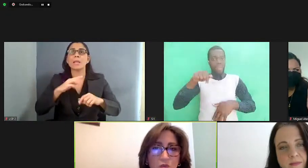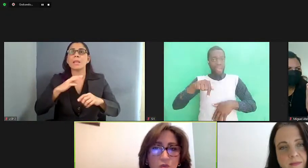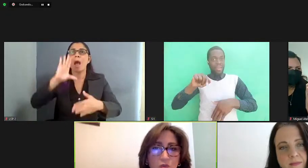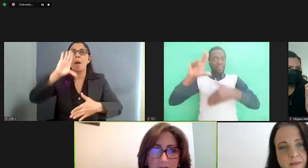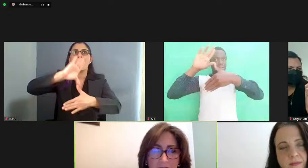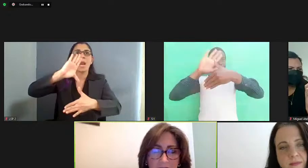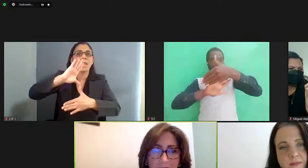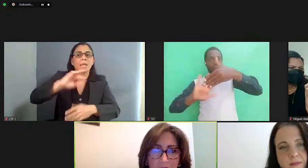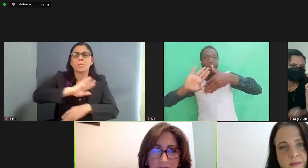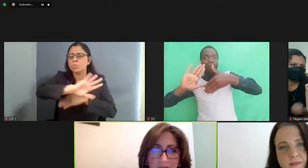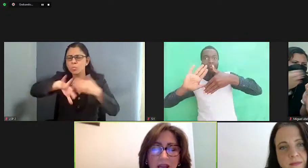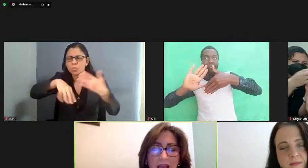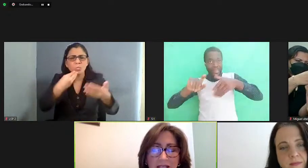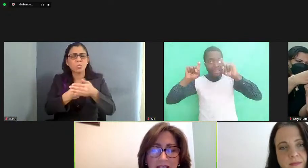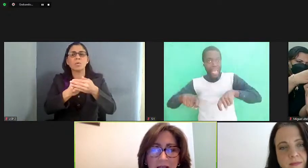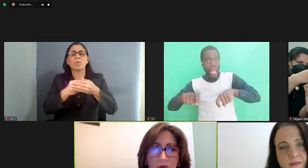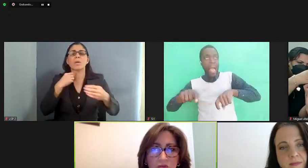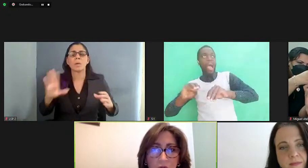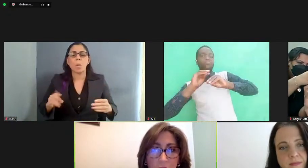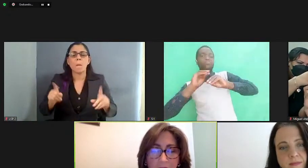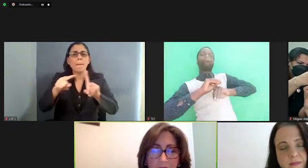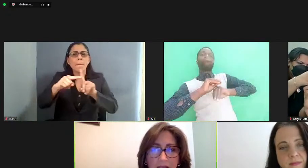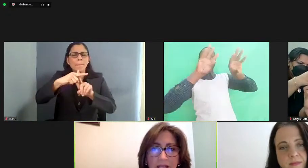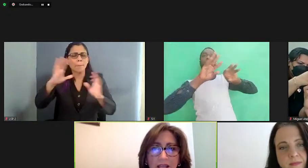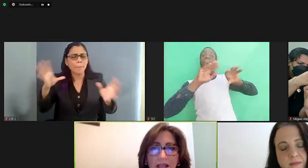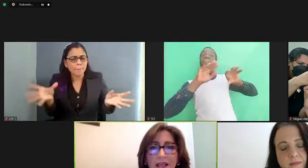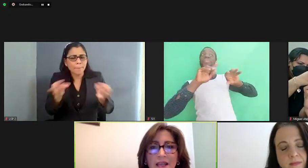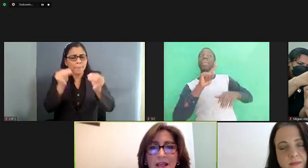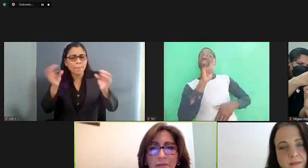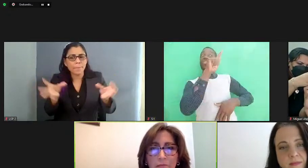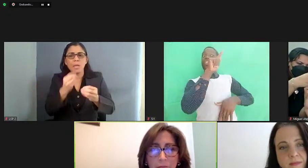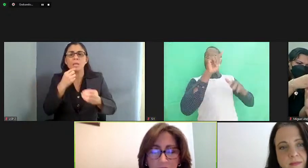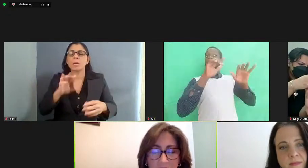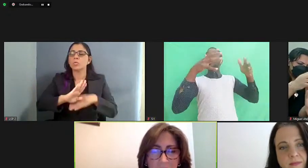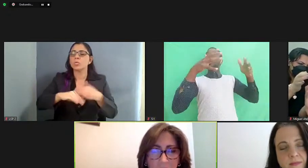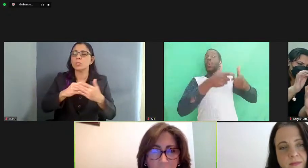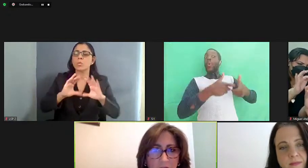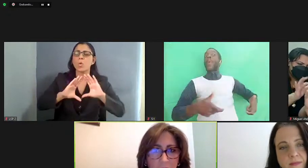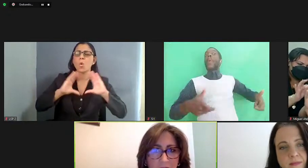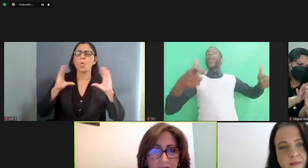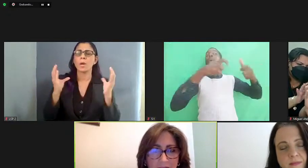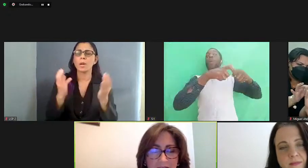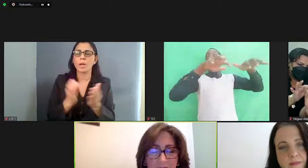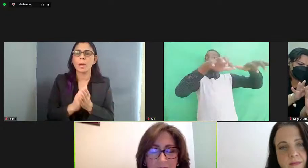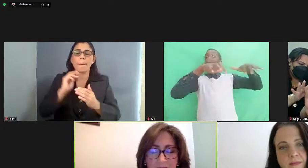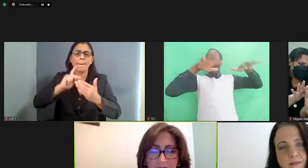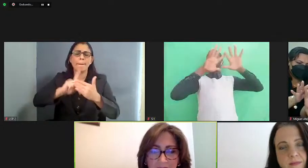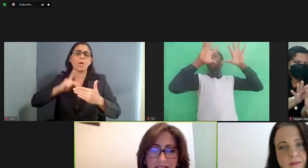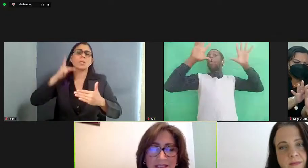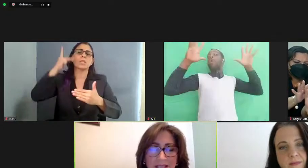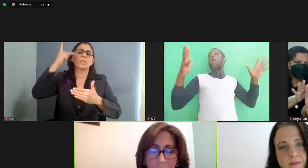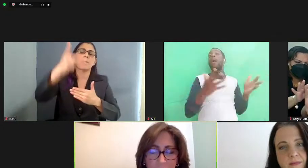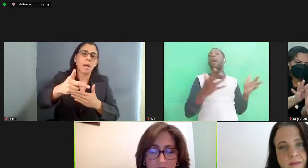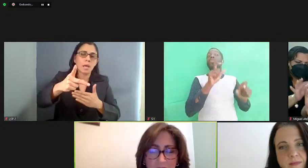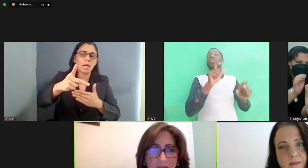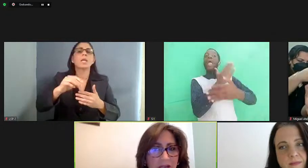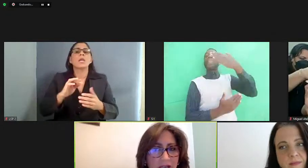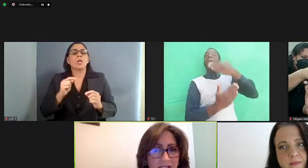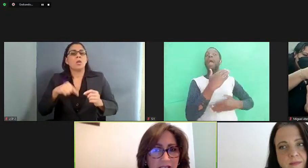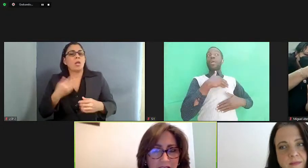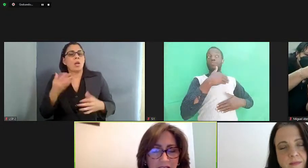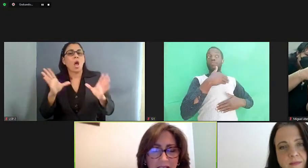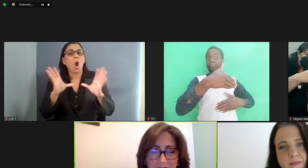disabilities in latin america that would add up to this global voice in the next global summit